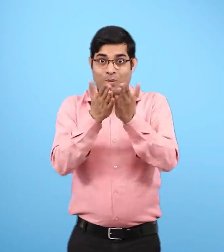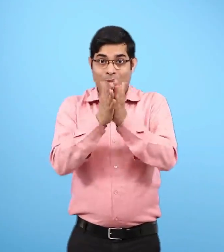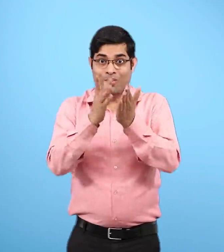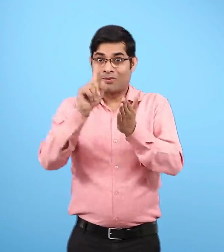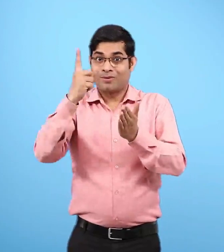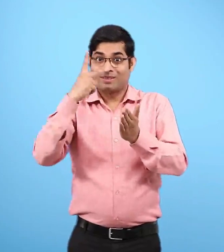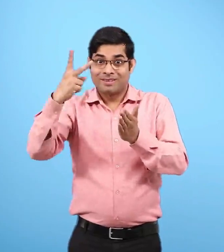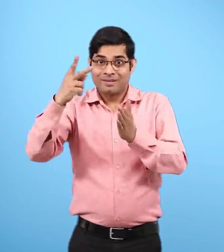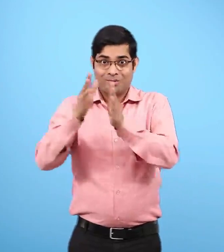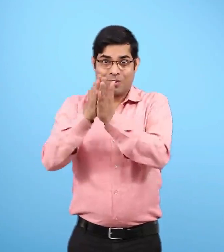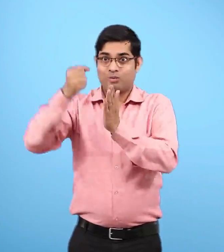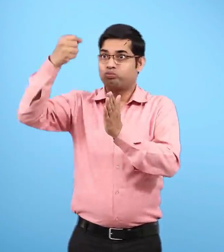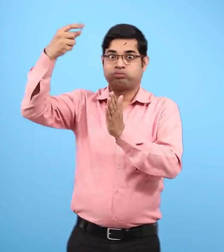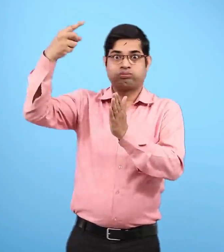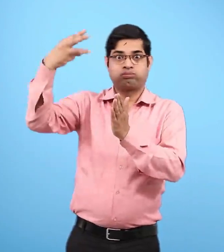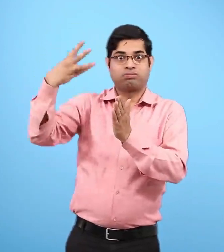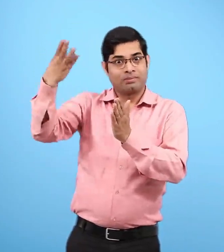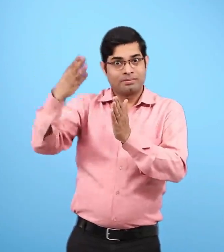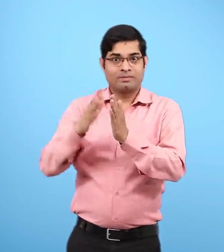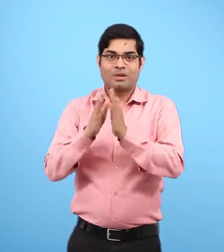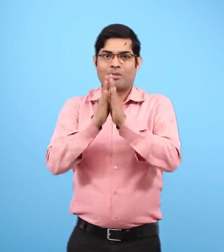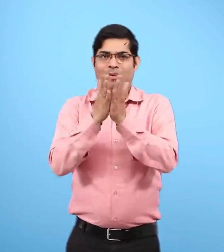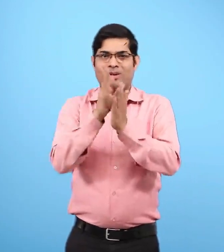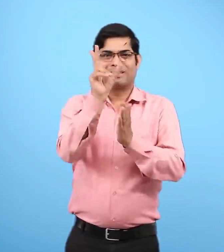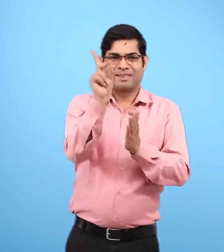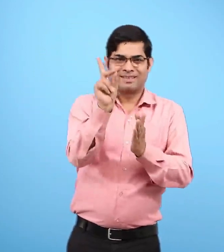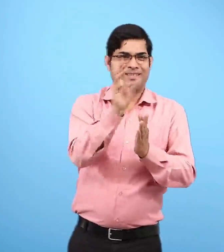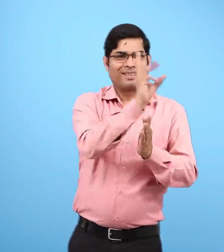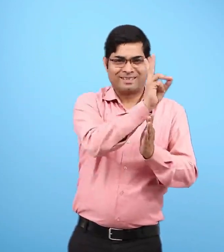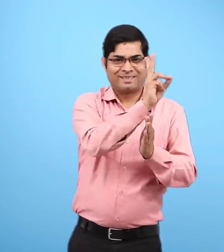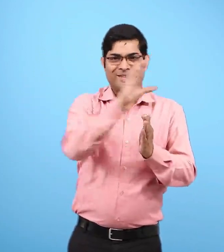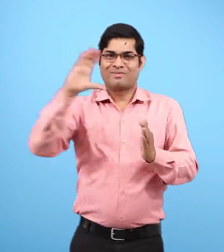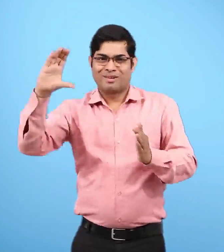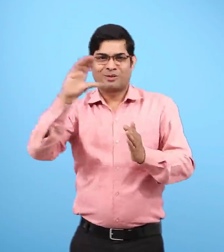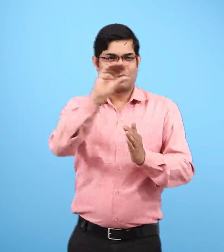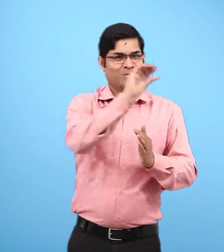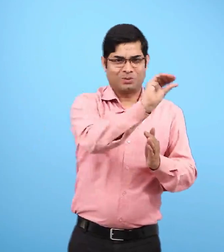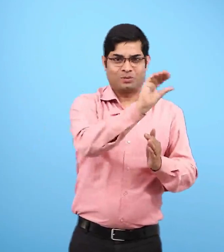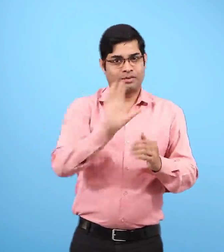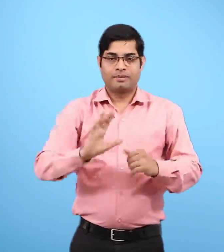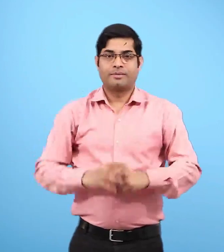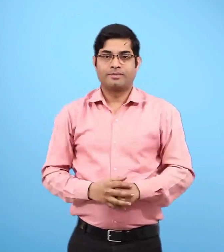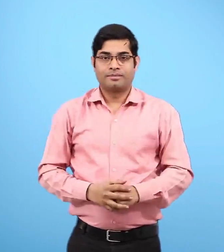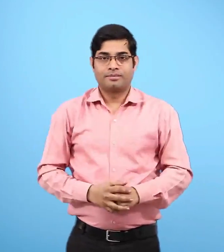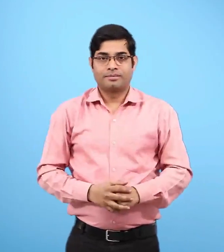Book 1 has more pages than Book 2 and Book 3.